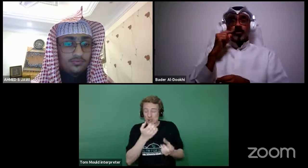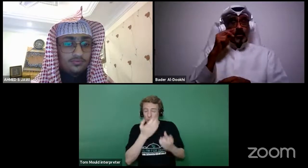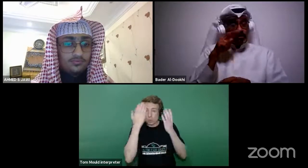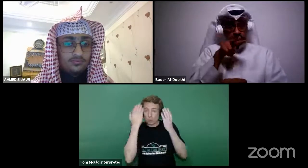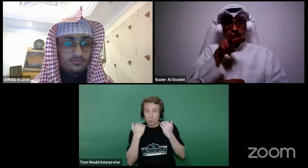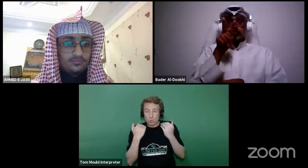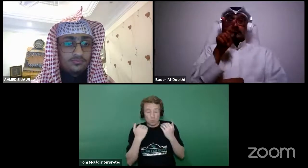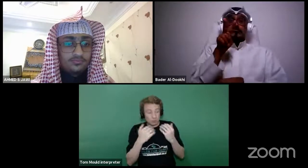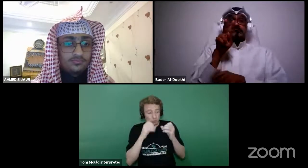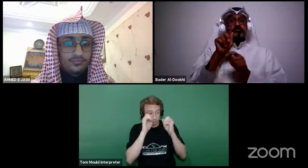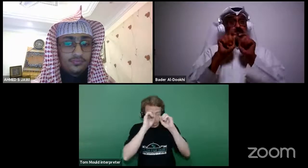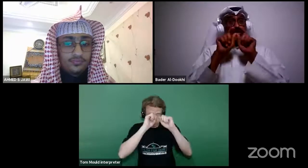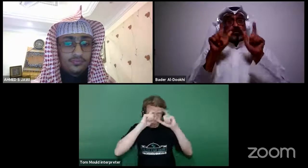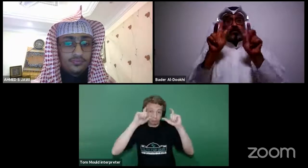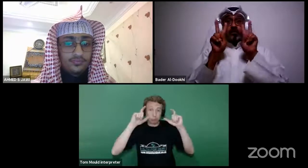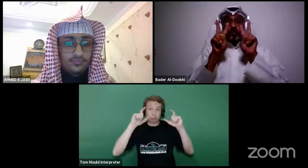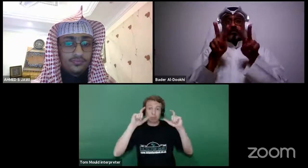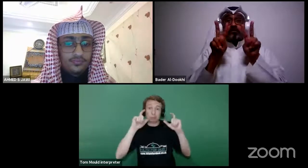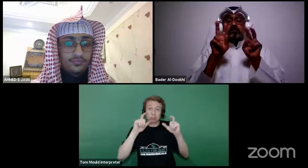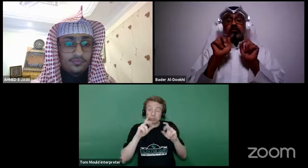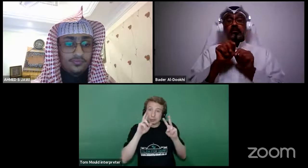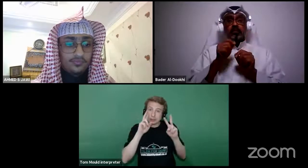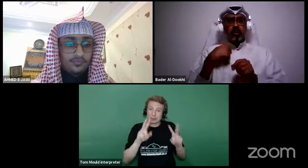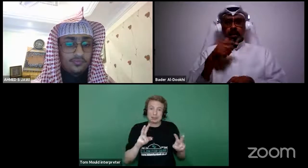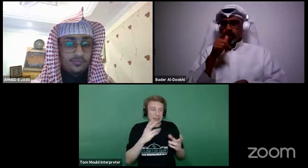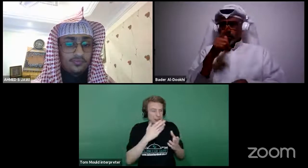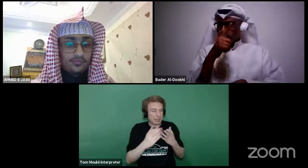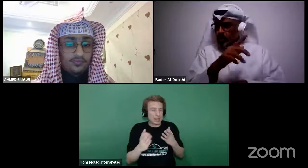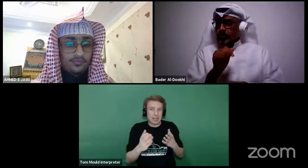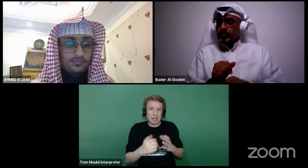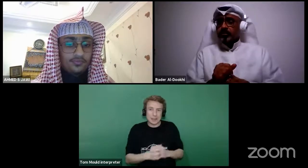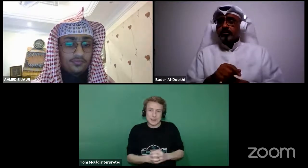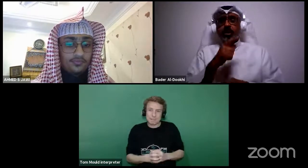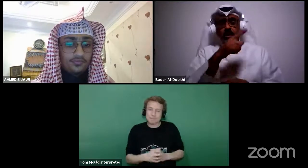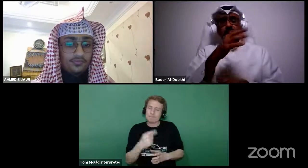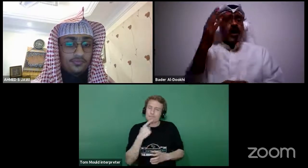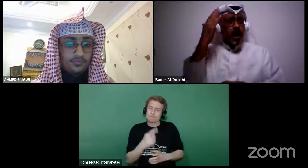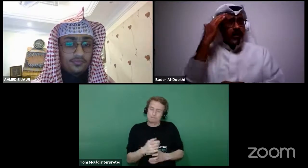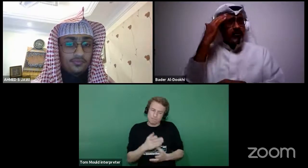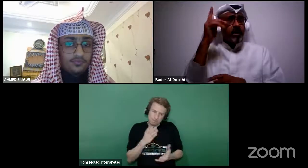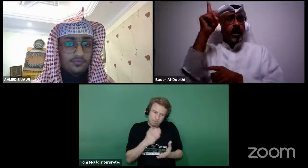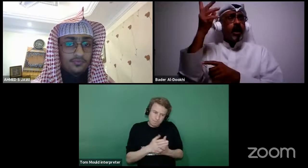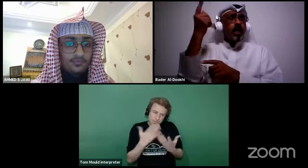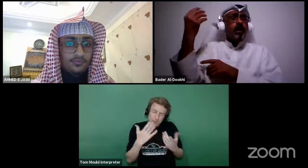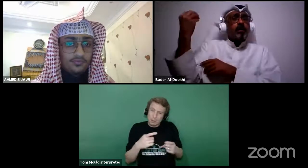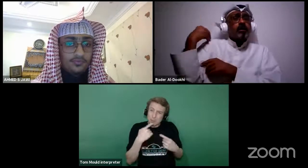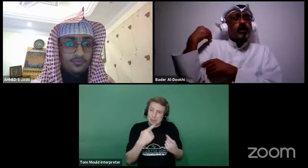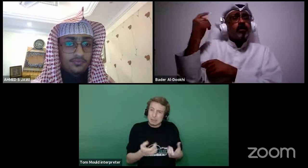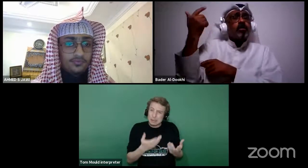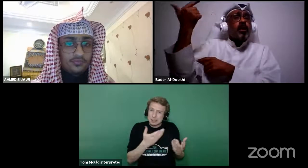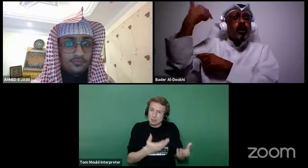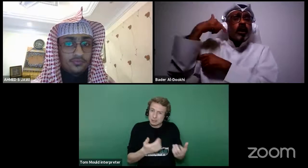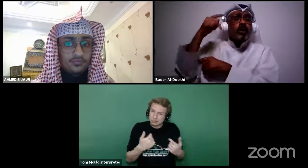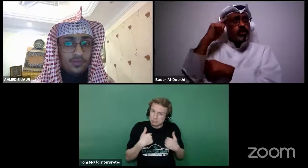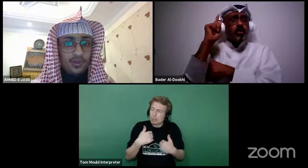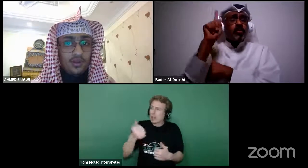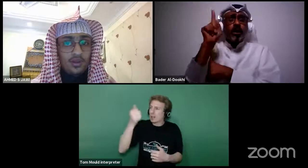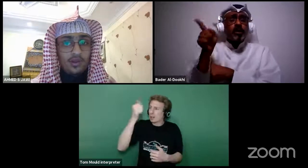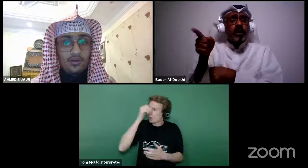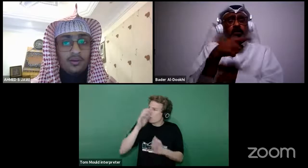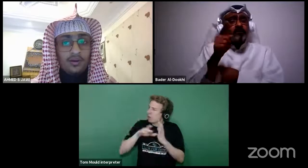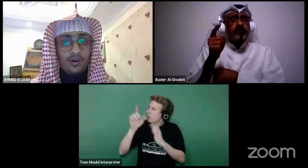clear-sighted. He said, did I not say to you, I know from Allah that which you do not?